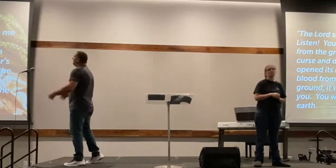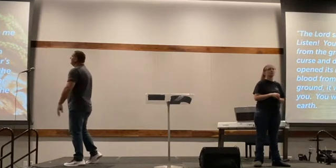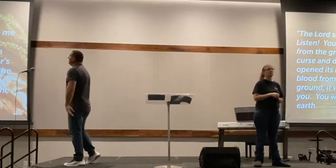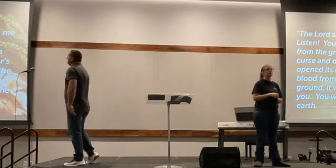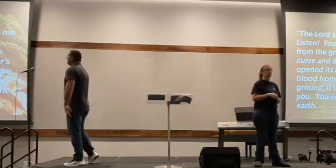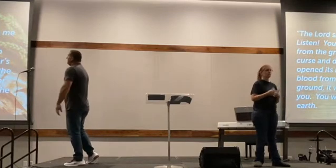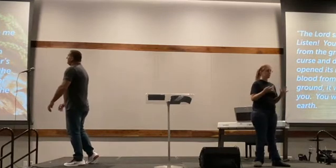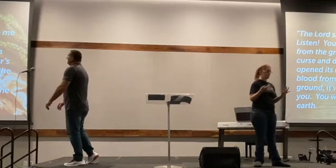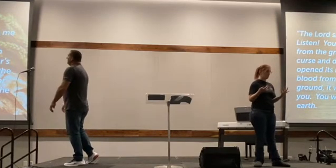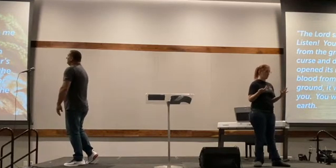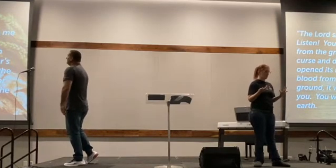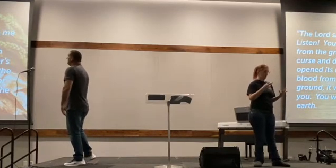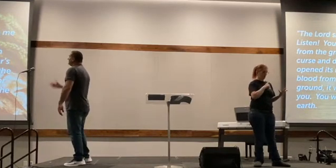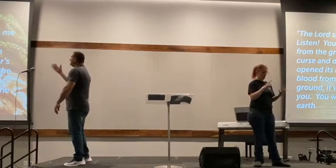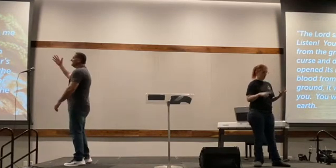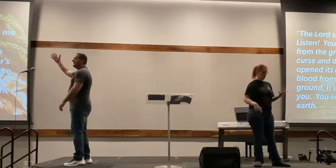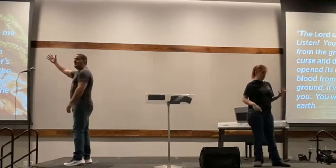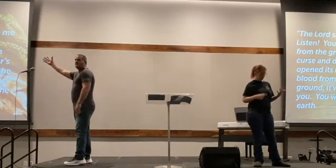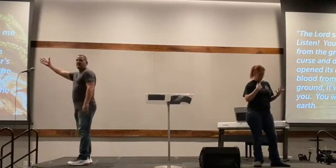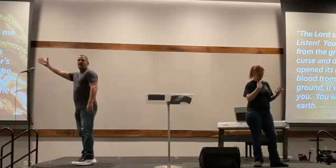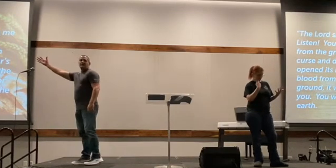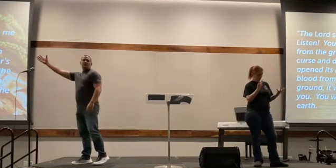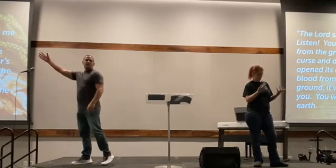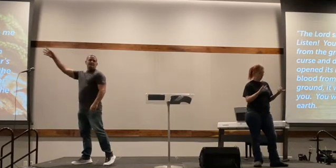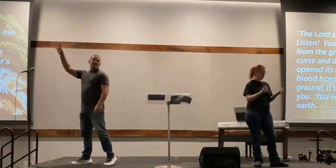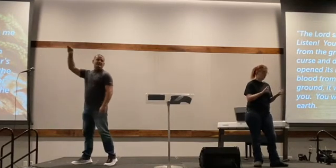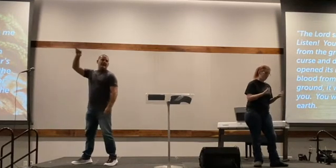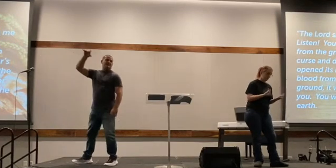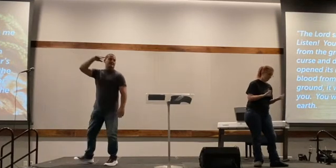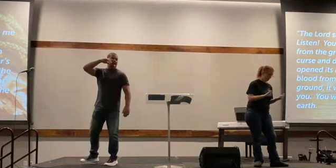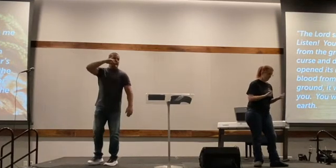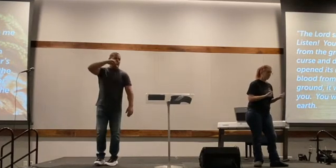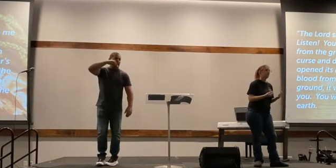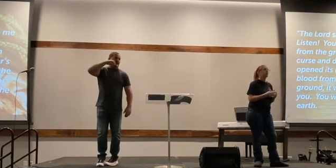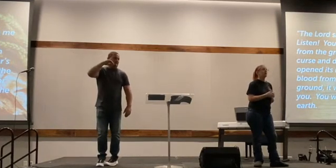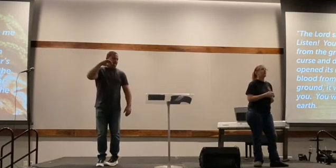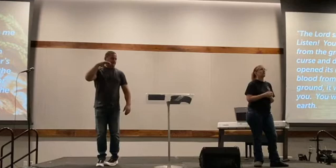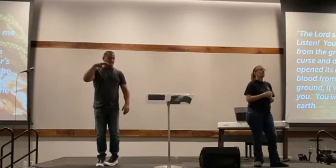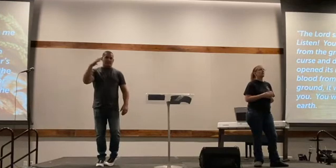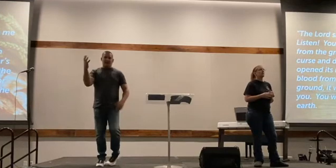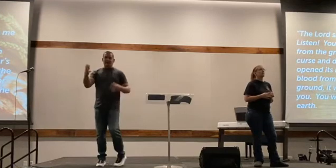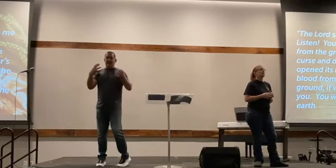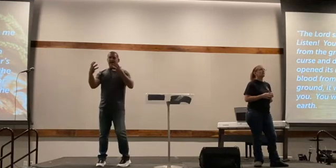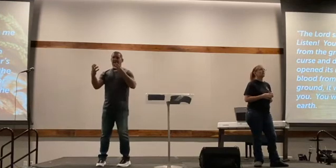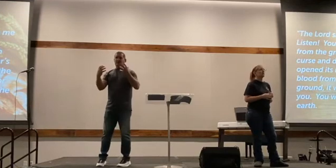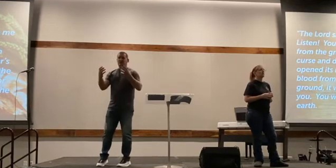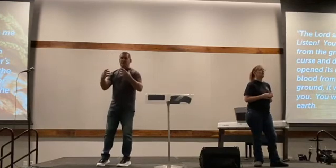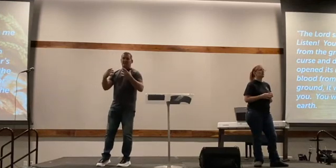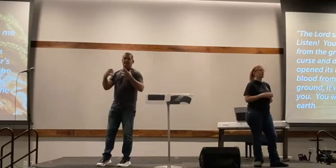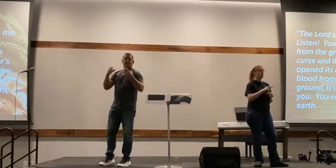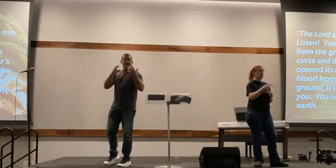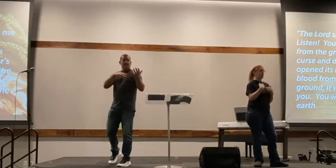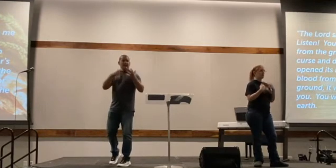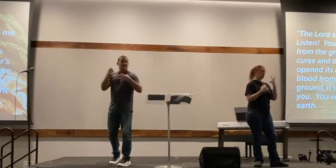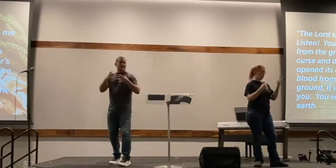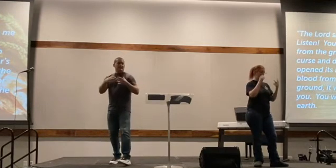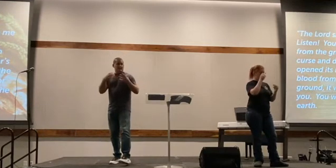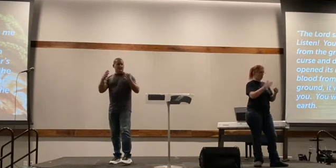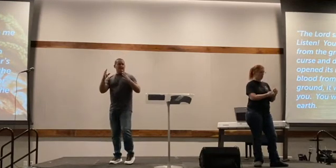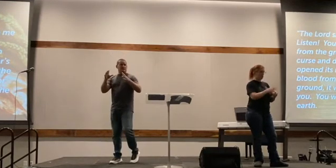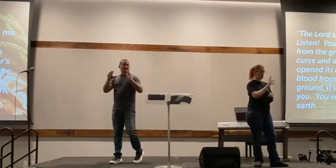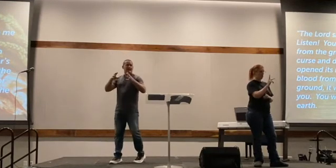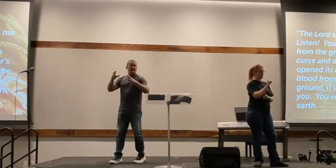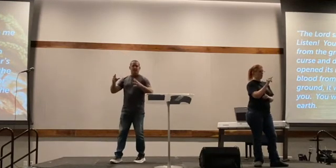done? He's talking to their oldest son, Cain. You see, they had two sons, Cain and